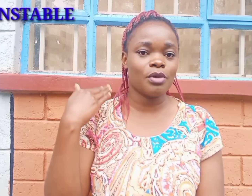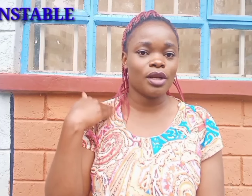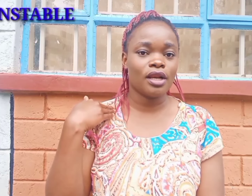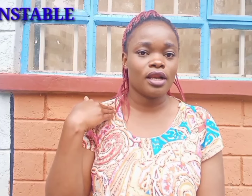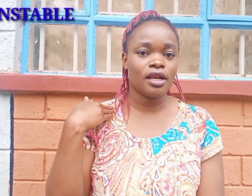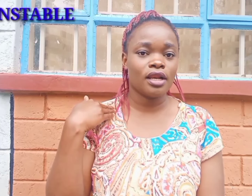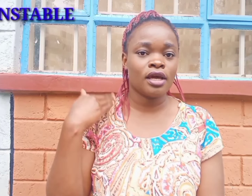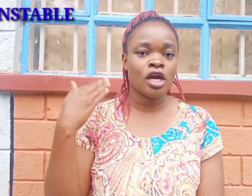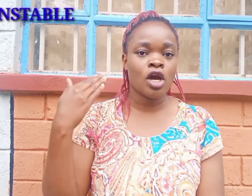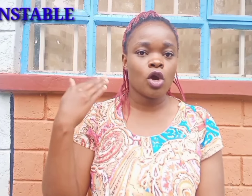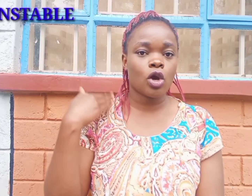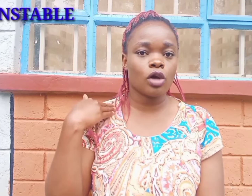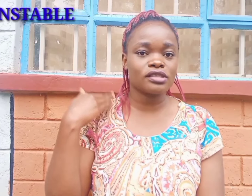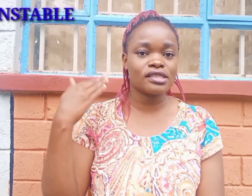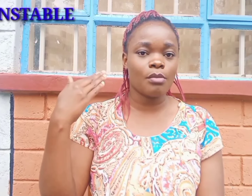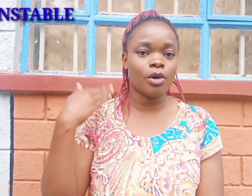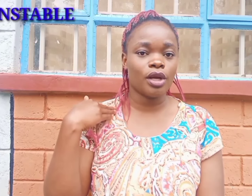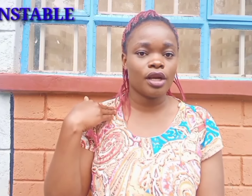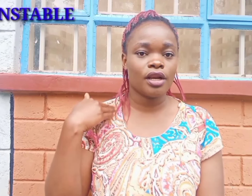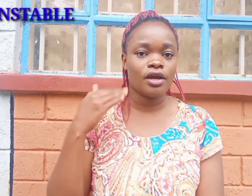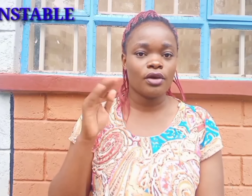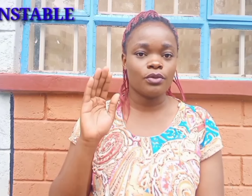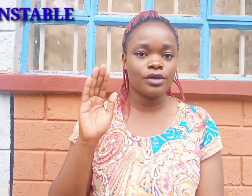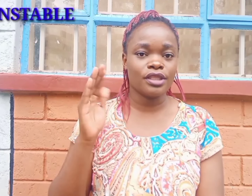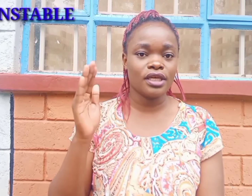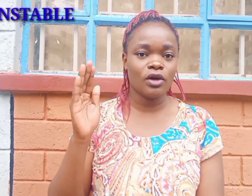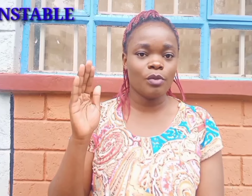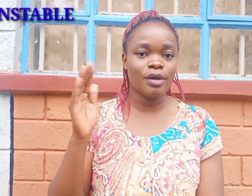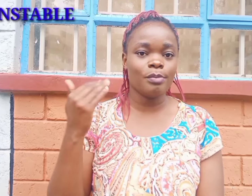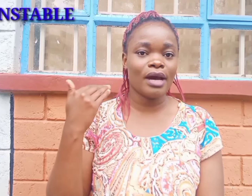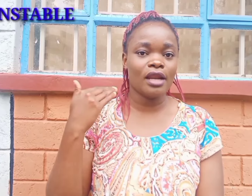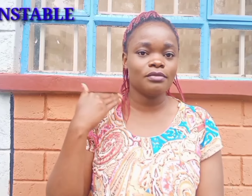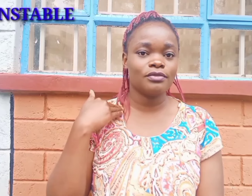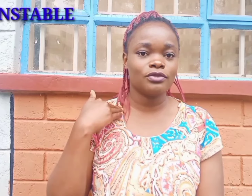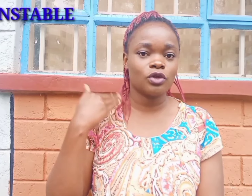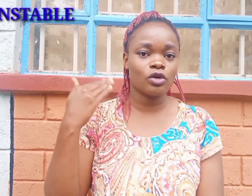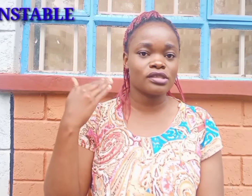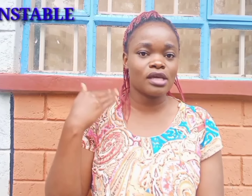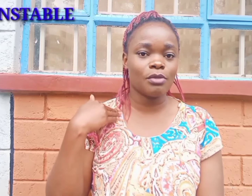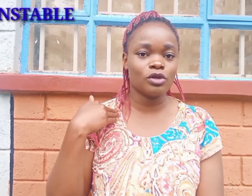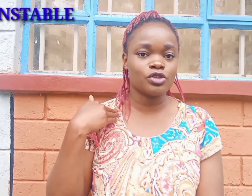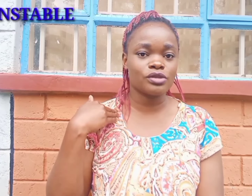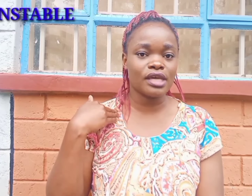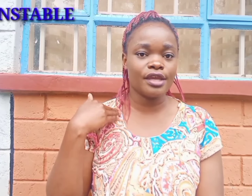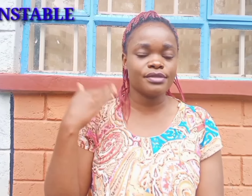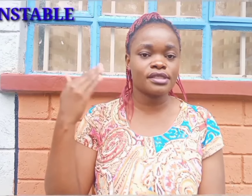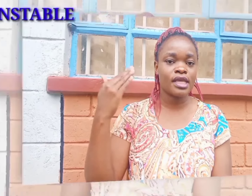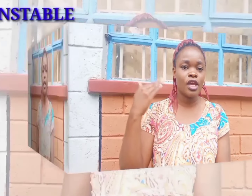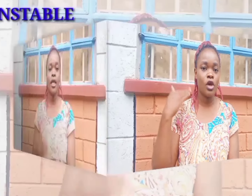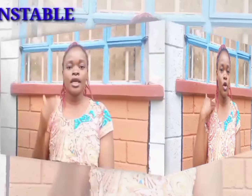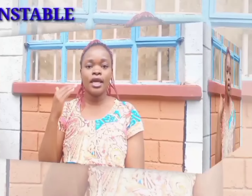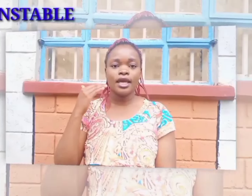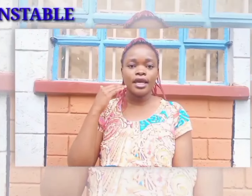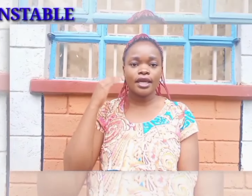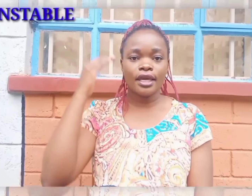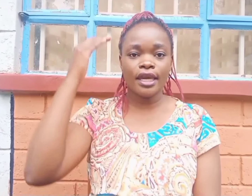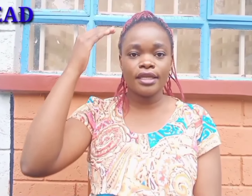Constable. Constable. With open palm. Constable. Two times. Constable. Head.